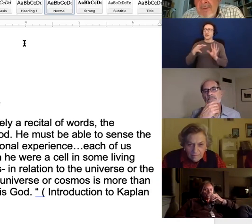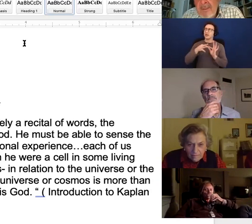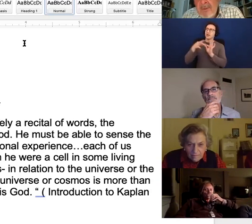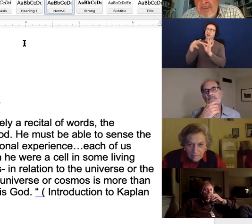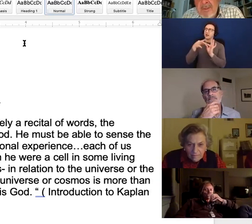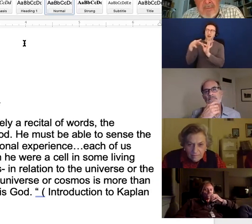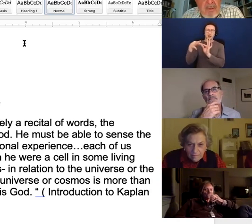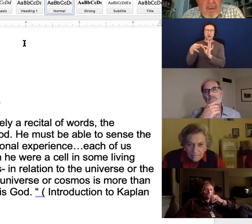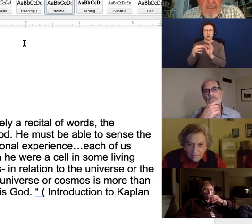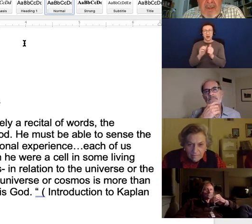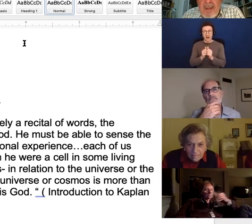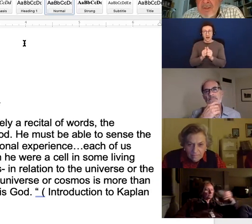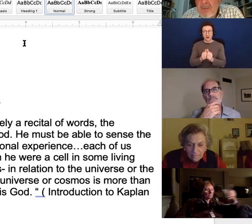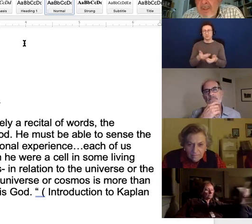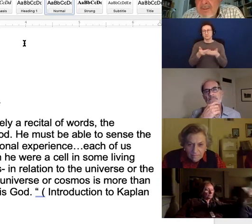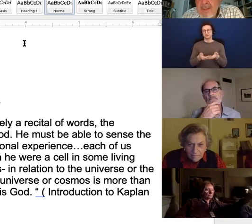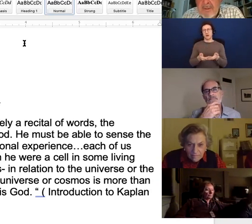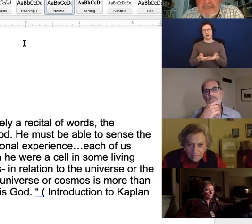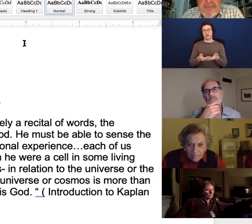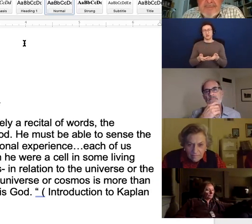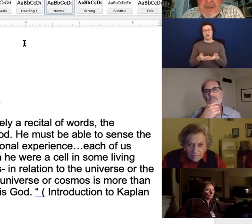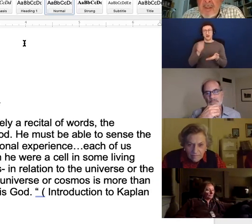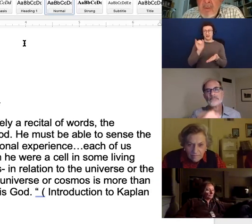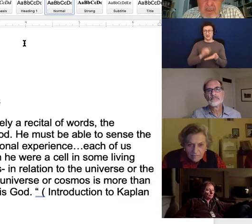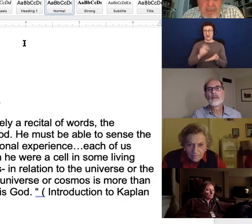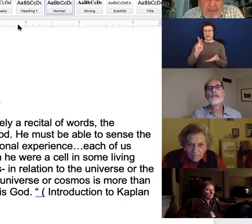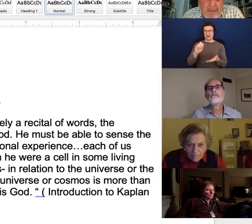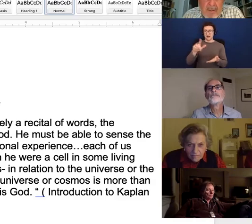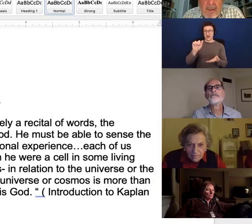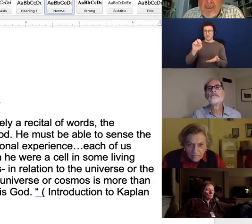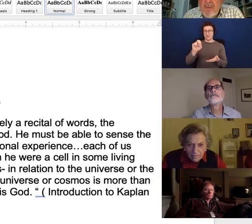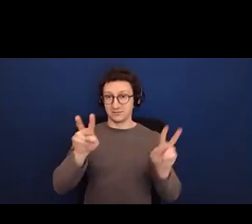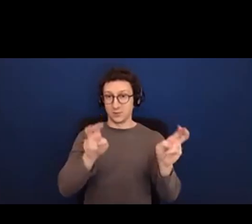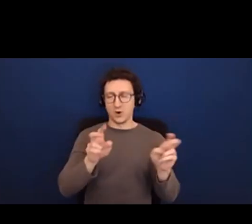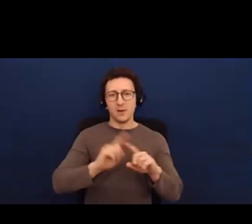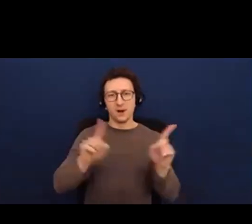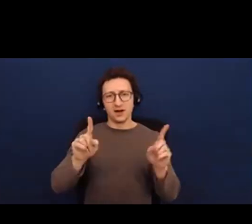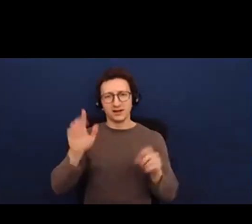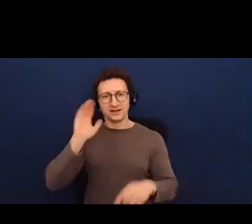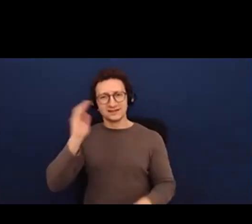And very similar to something that Heschel might say. Can we go back to...